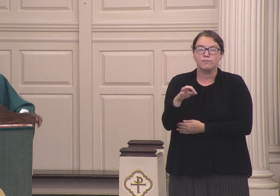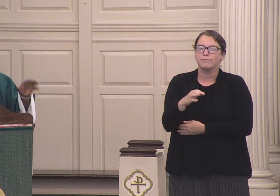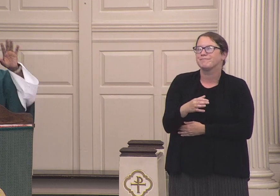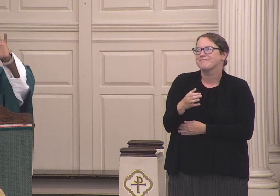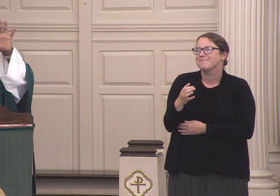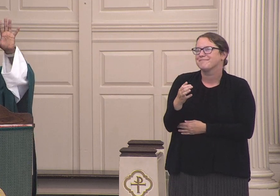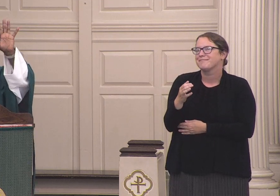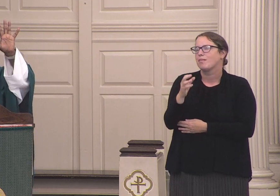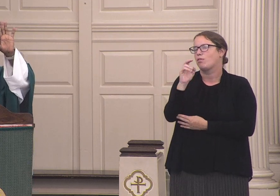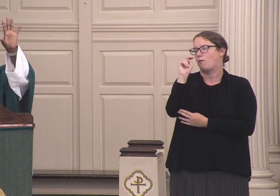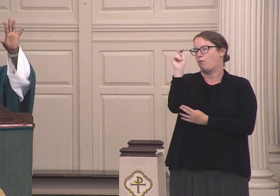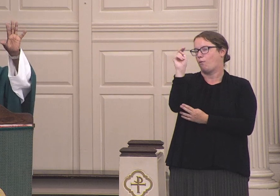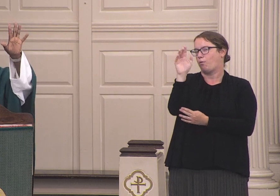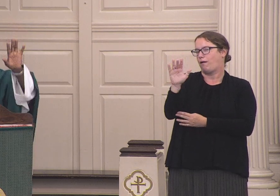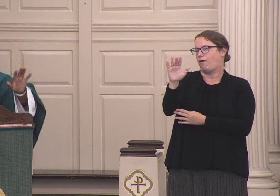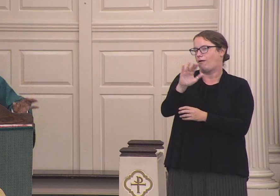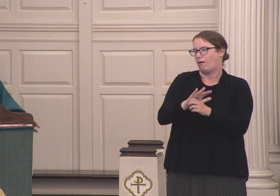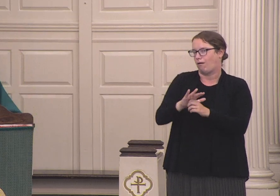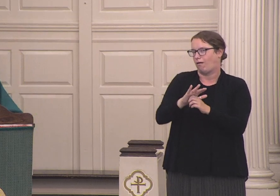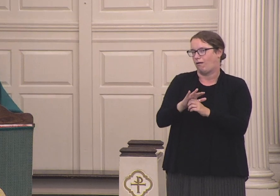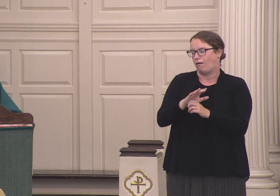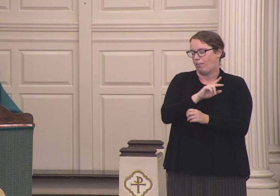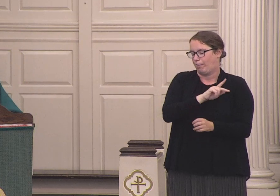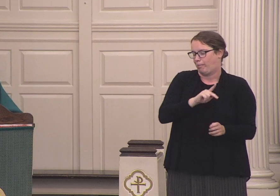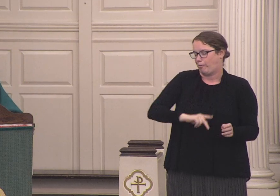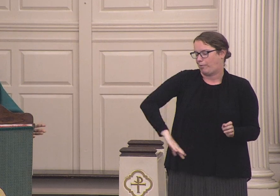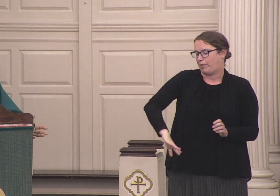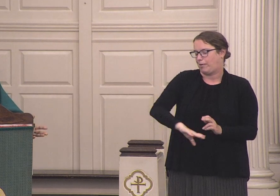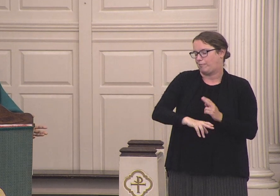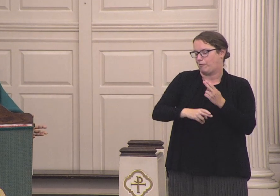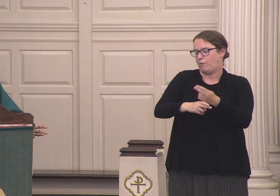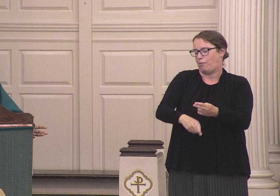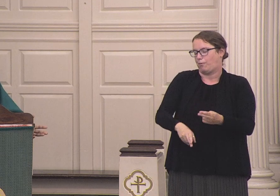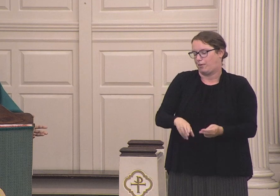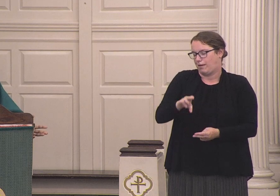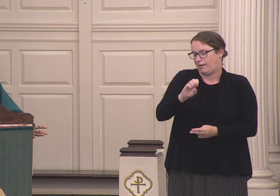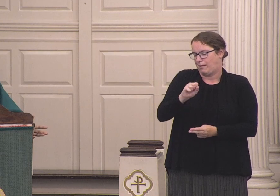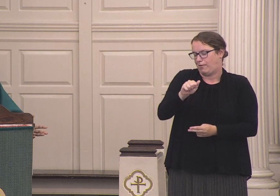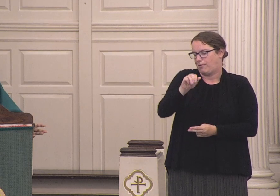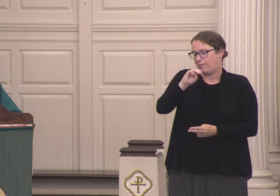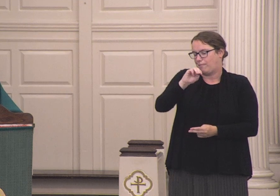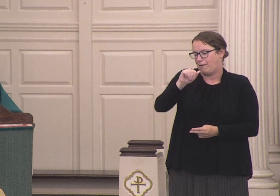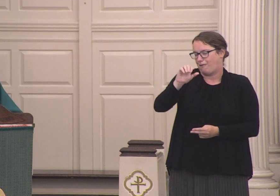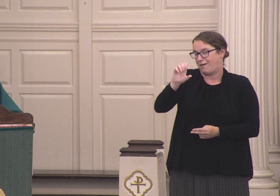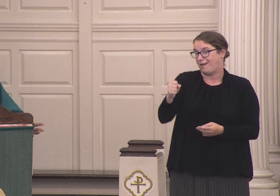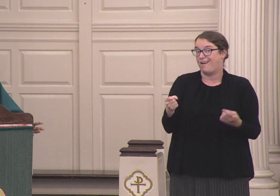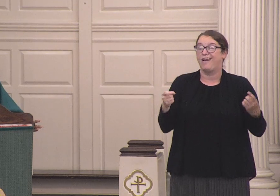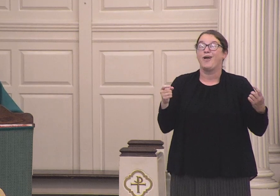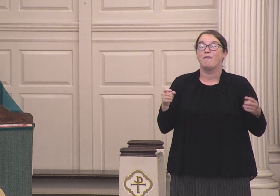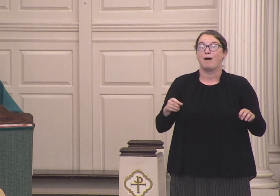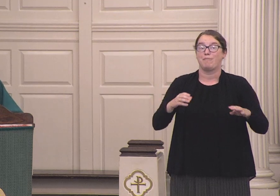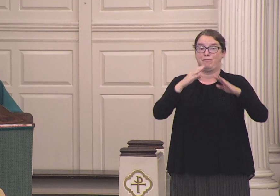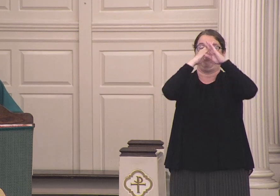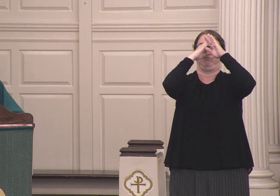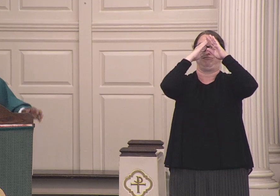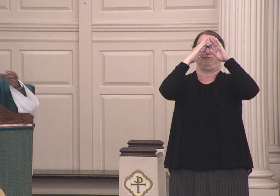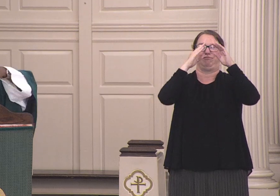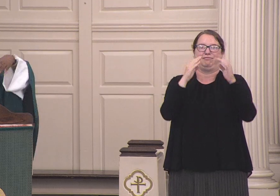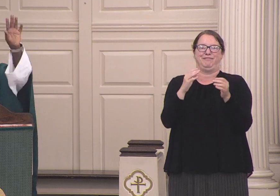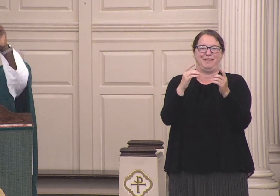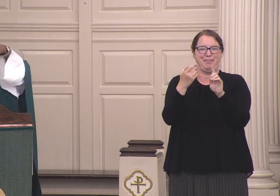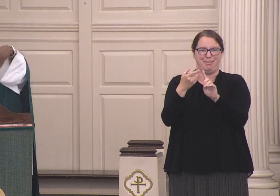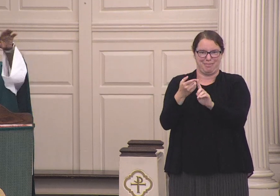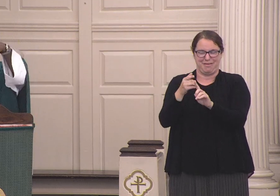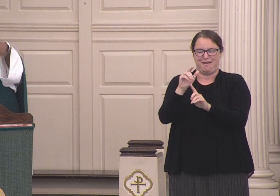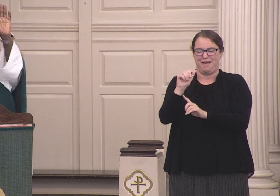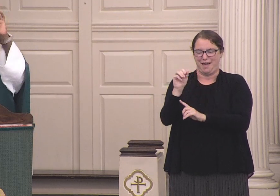in the northern kingdom in Samaria. And we have heard that he met an obstacle, Amaziah the priest, who